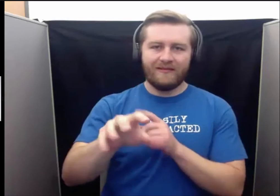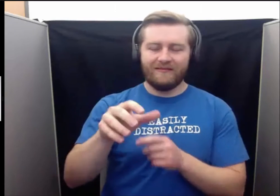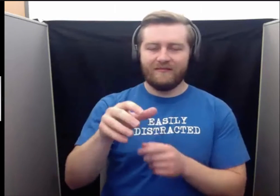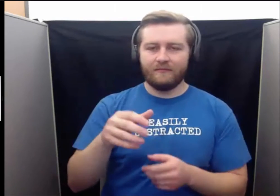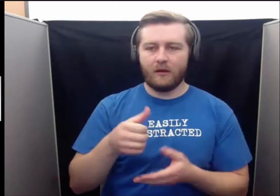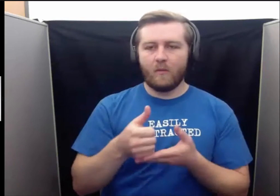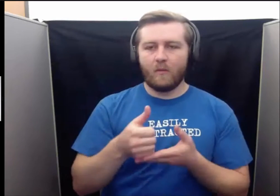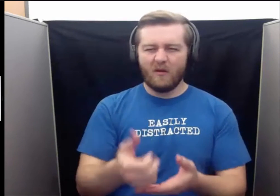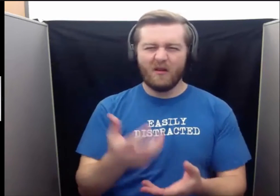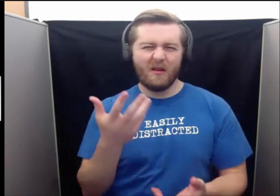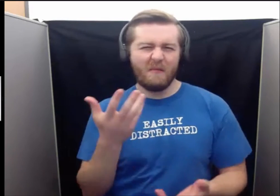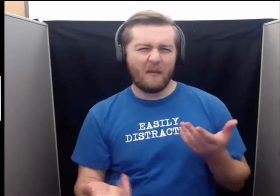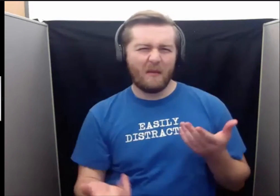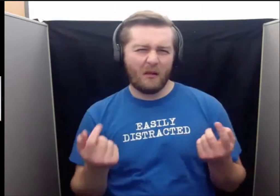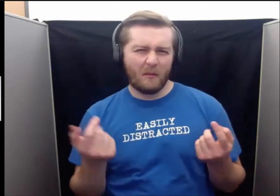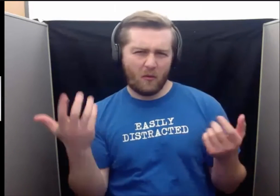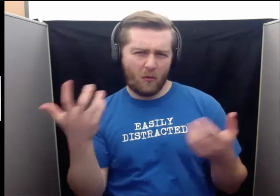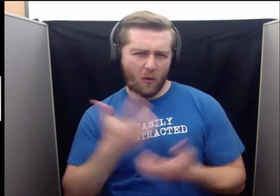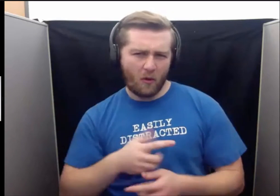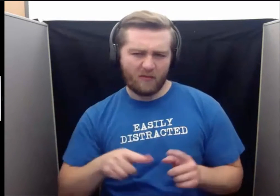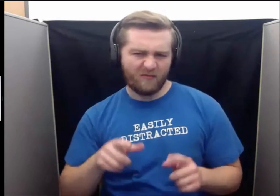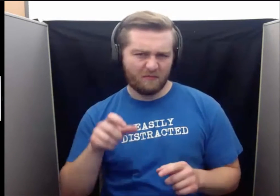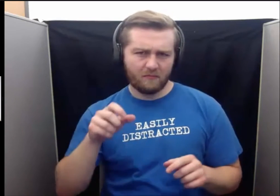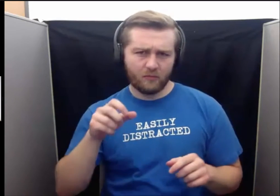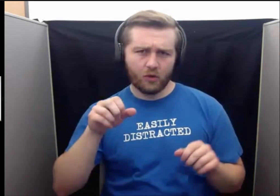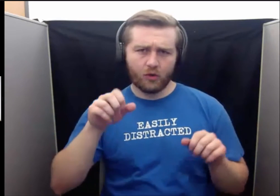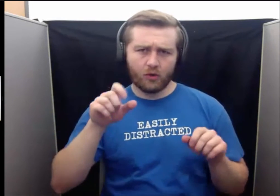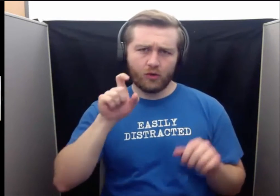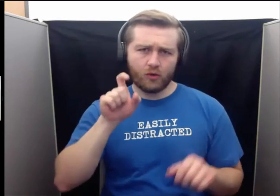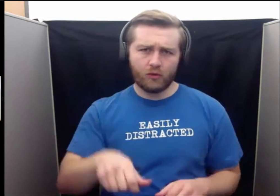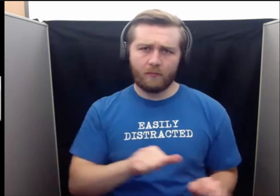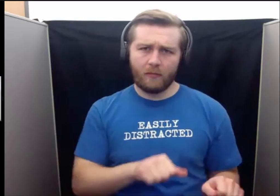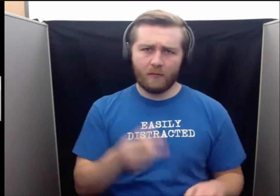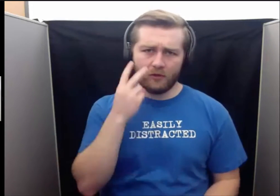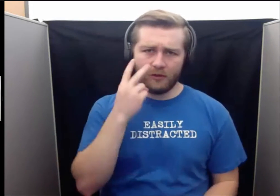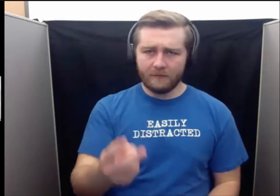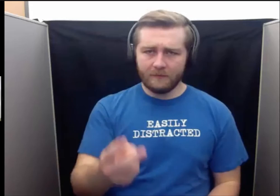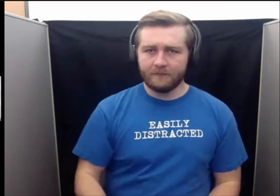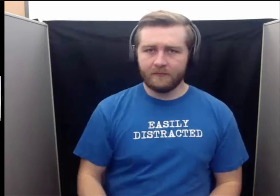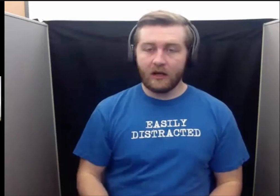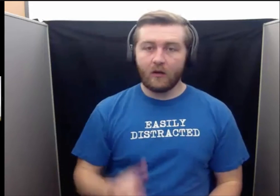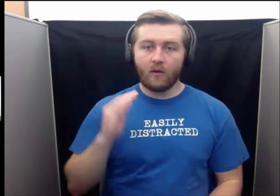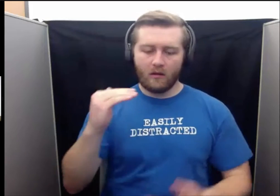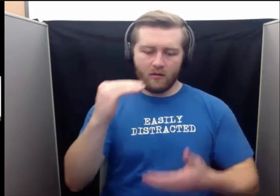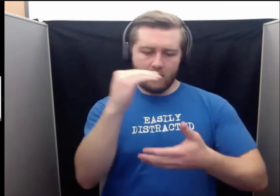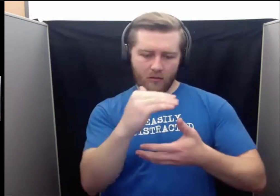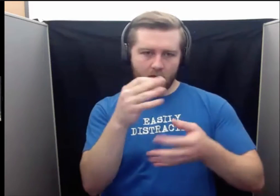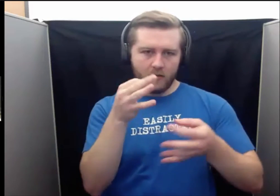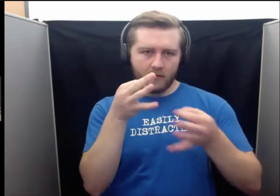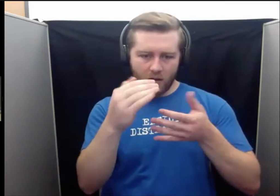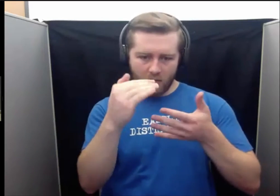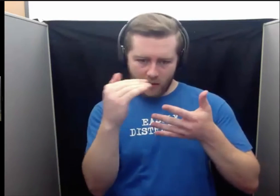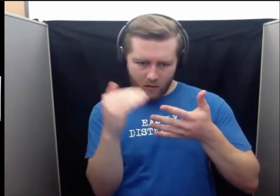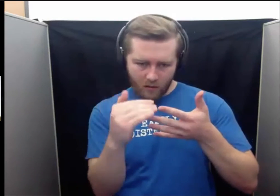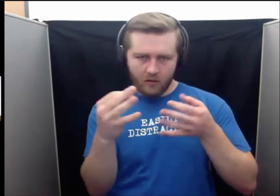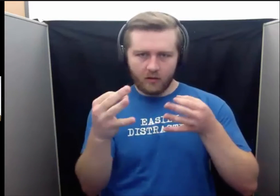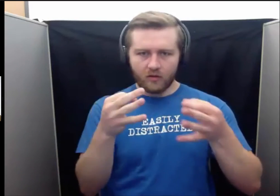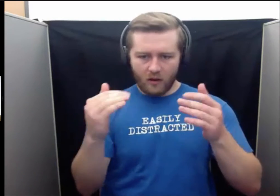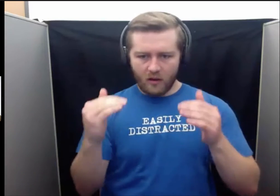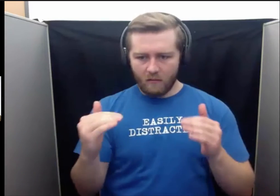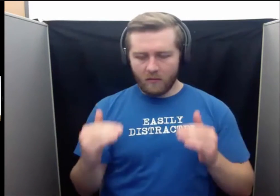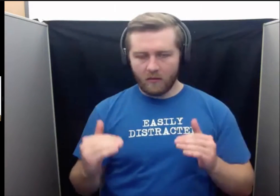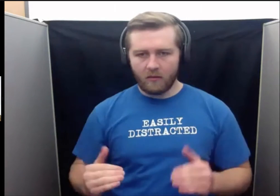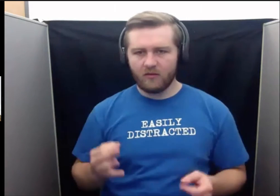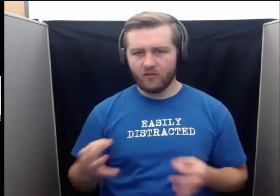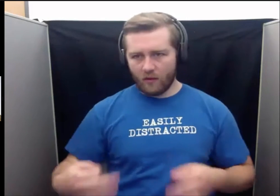it. And we're going to go through those words one at a time and make sure you understand each one of those. So copy it